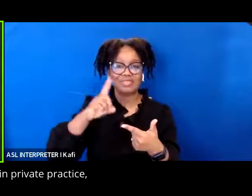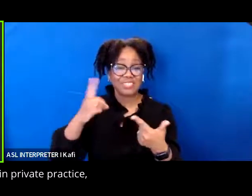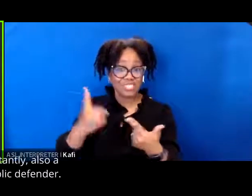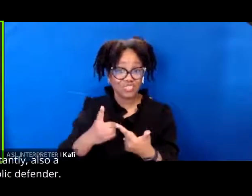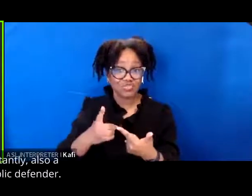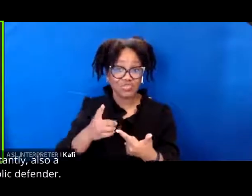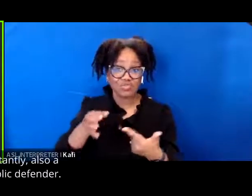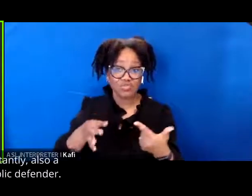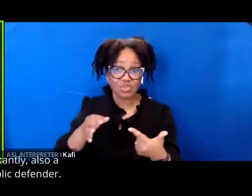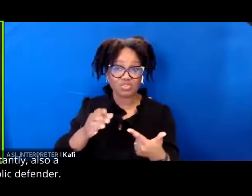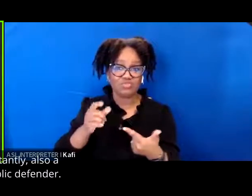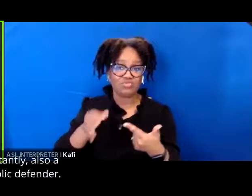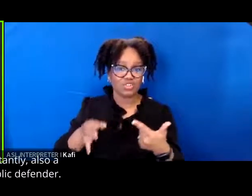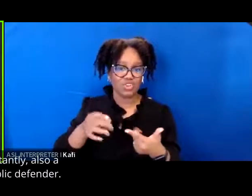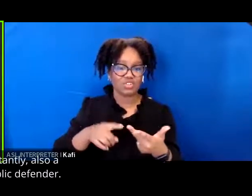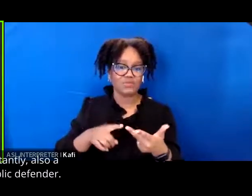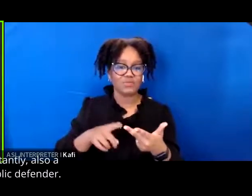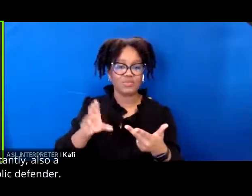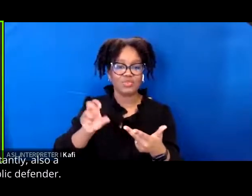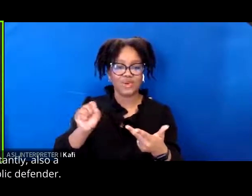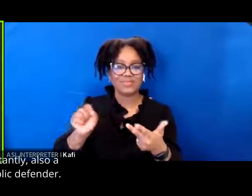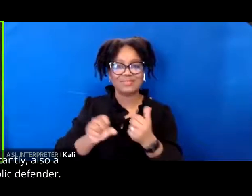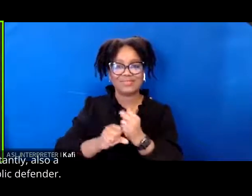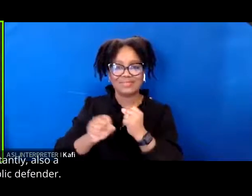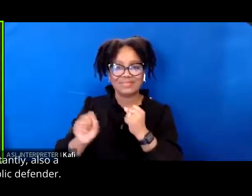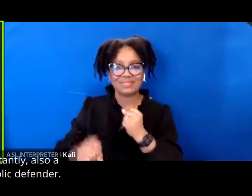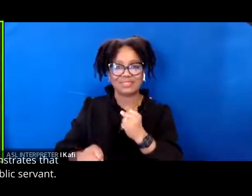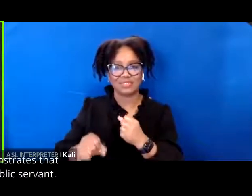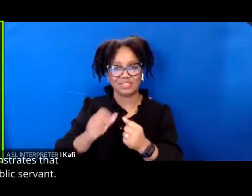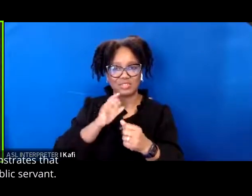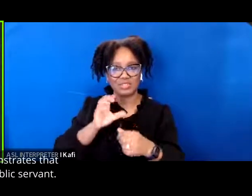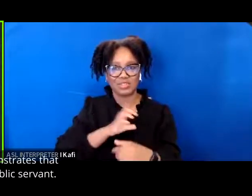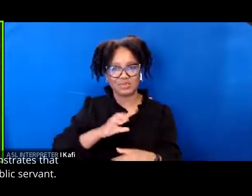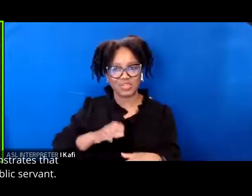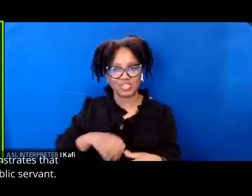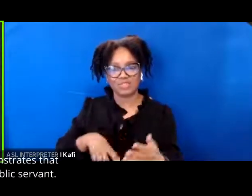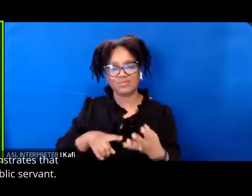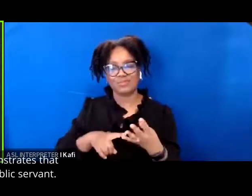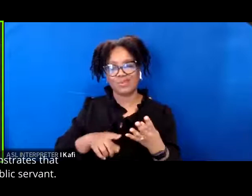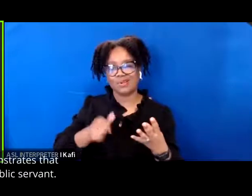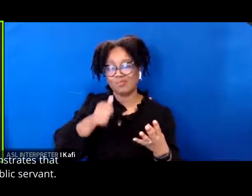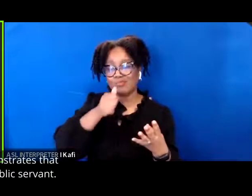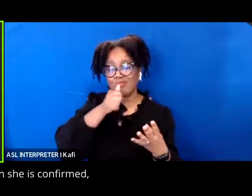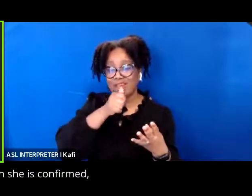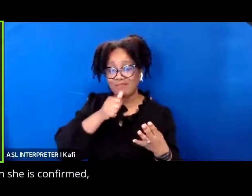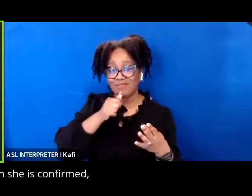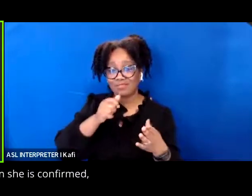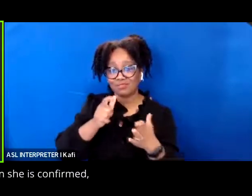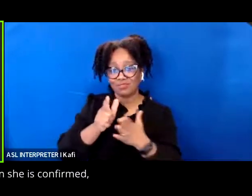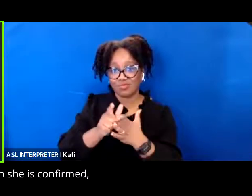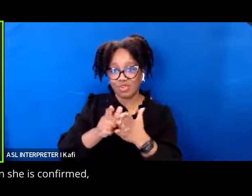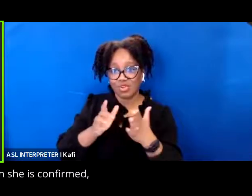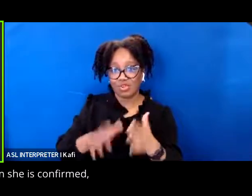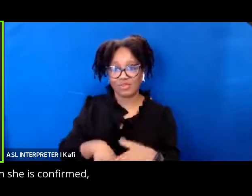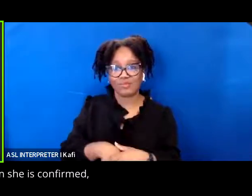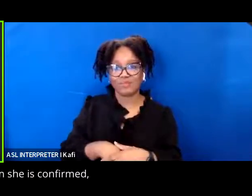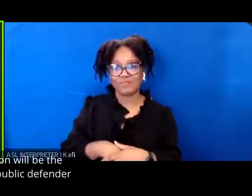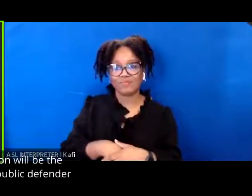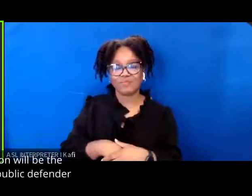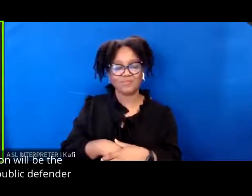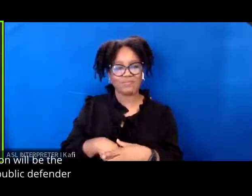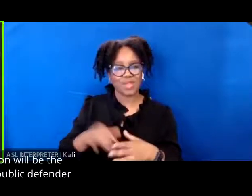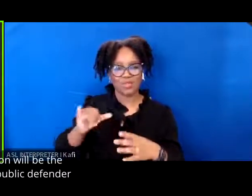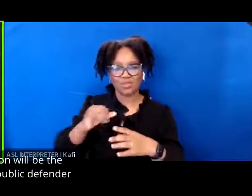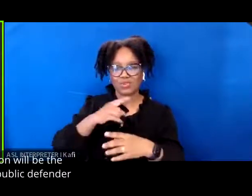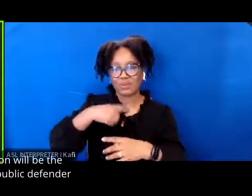practice and importantly also a federal public defender she demonstrates that she's a public servant and indeed when she is confirmed